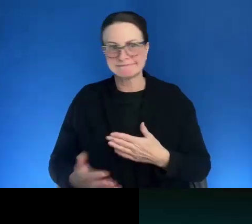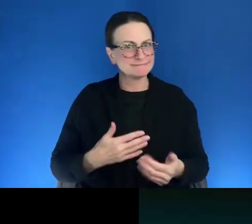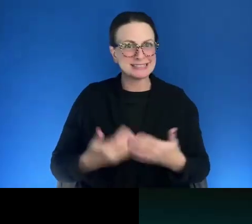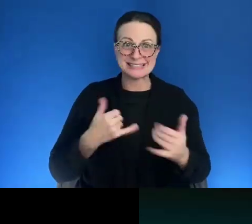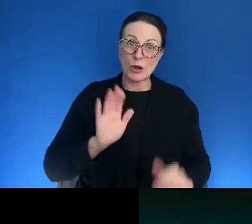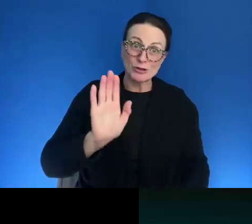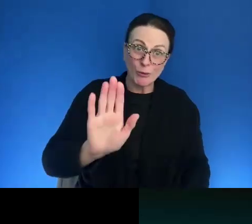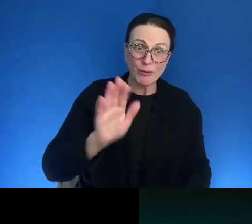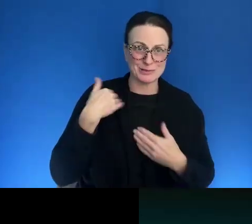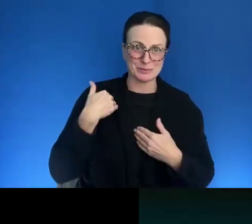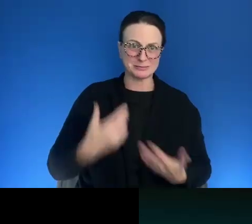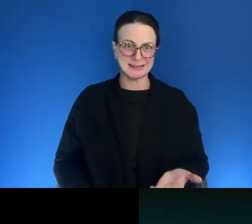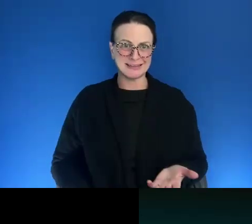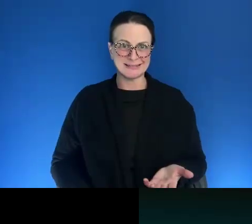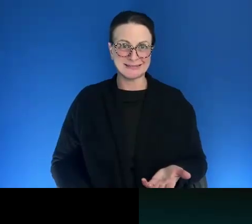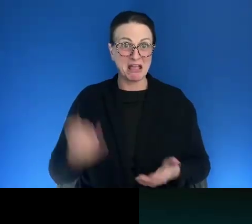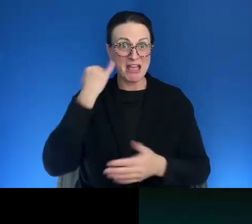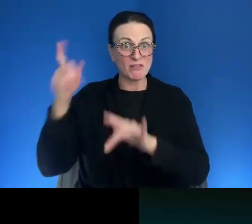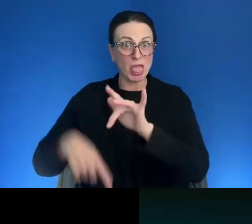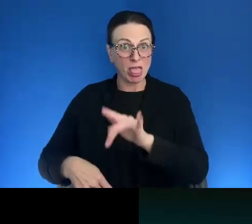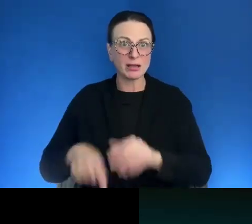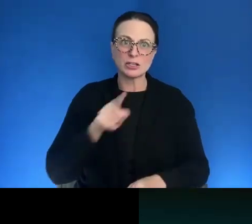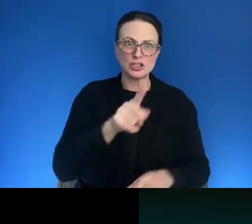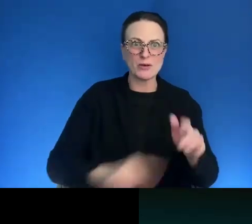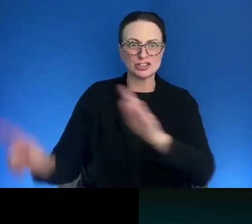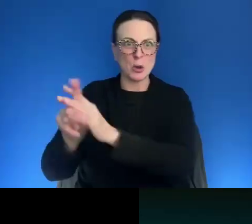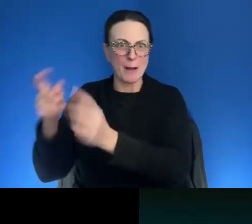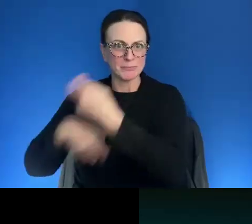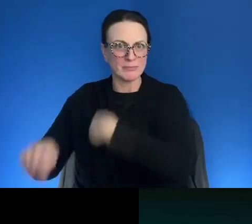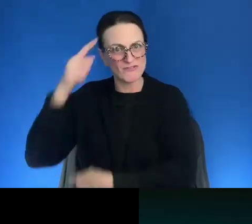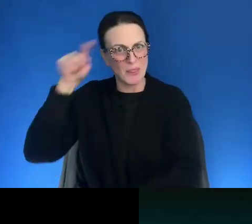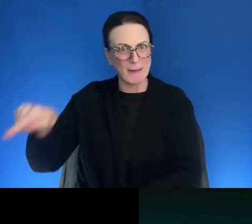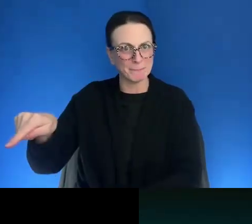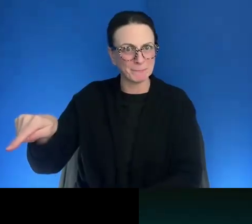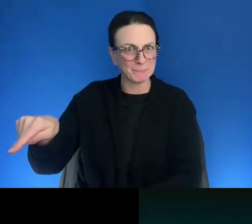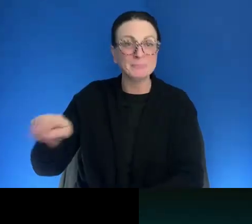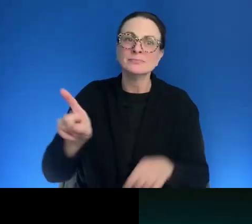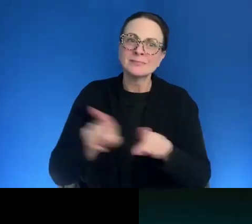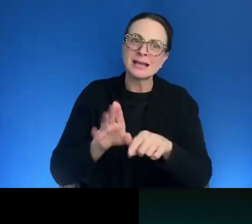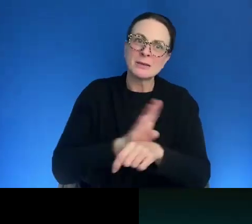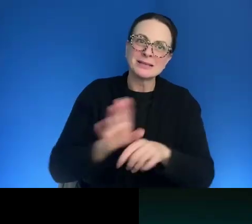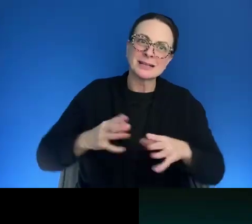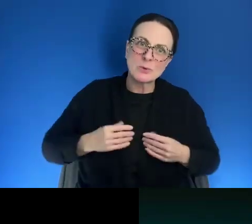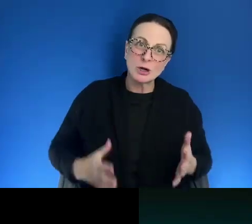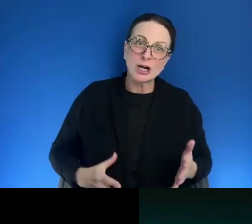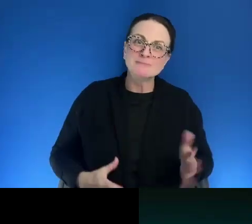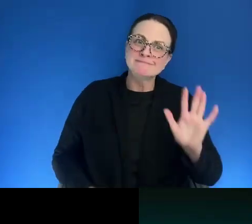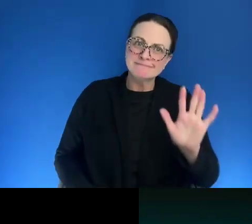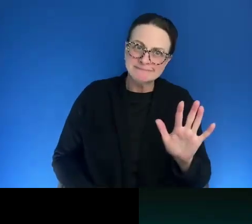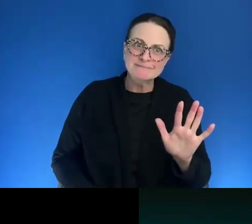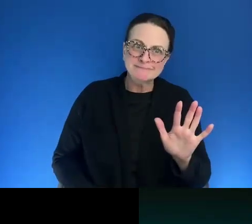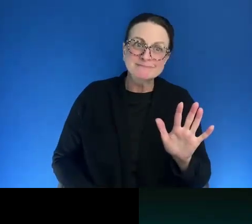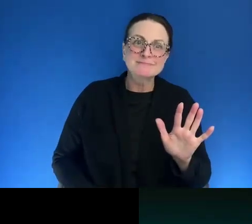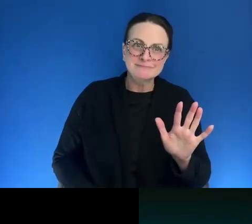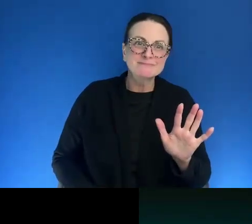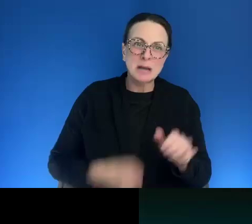still your responsibility. If they don't show up, you have to show up in their place. So as a business owner,